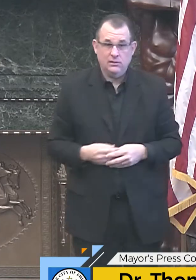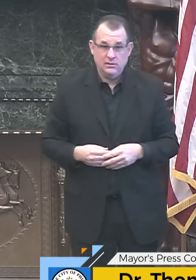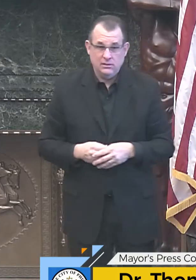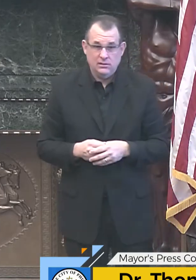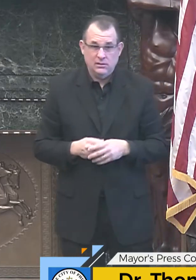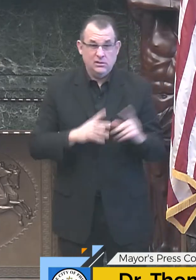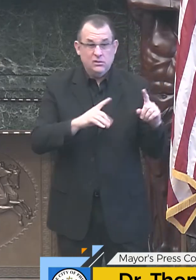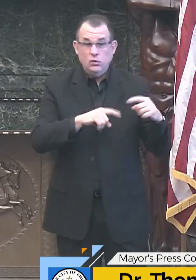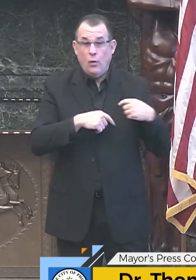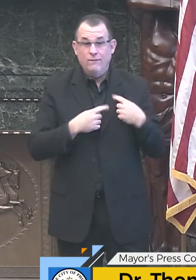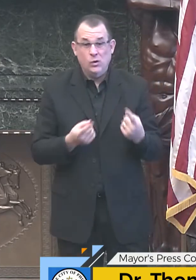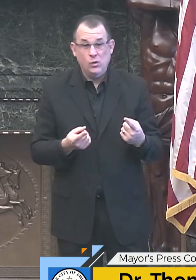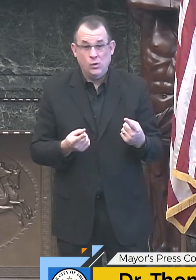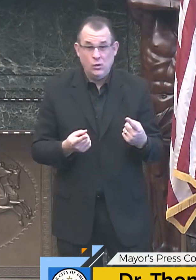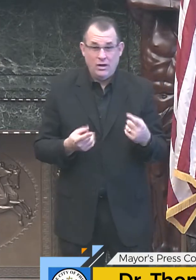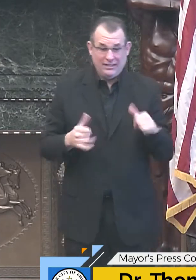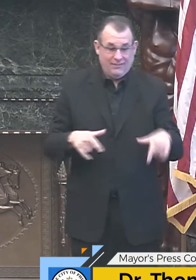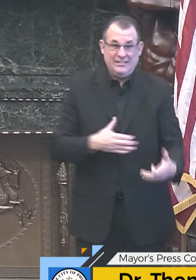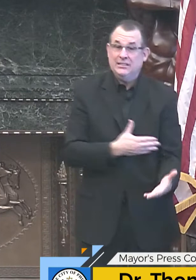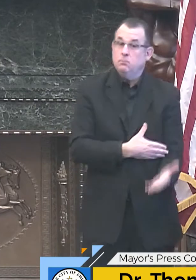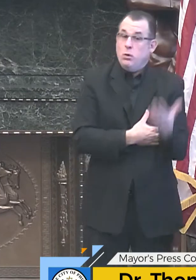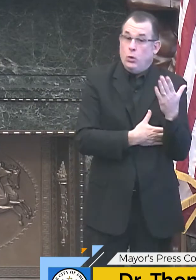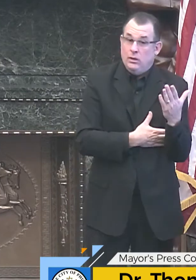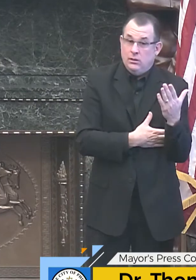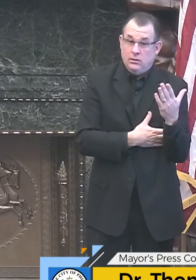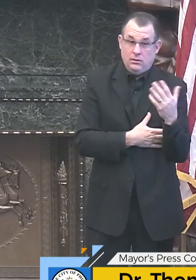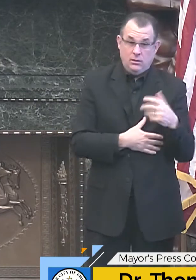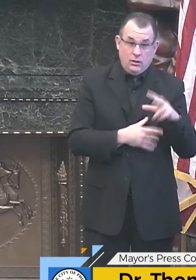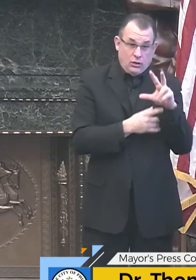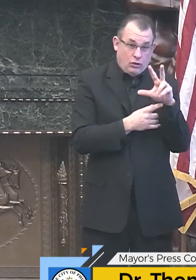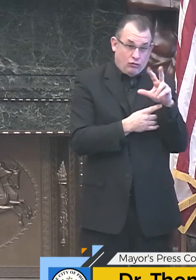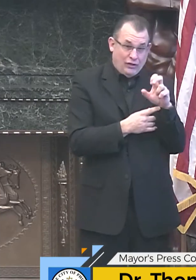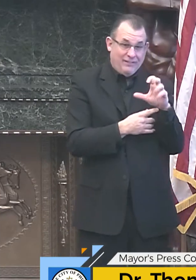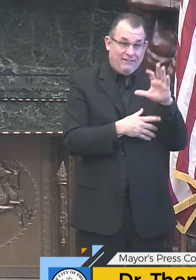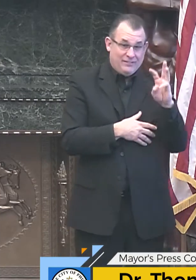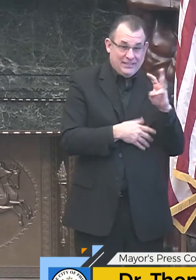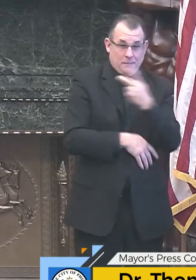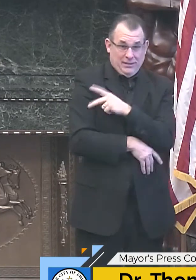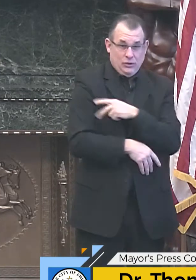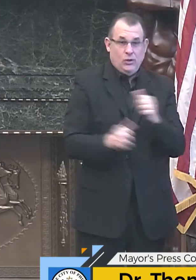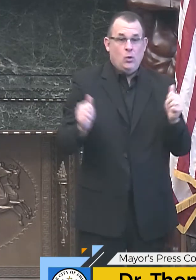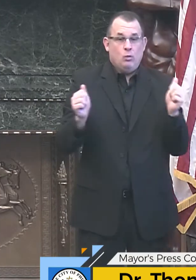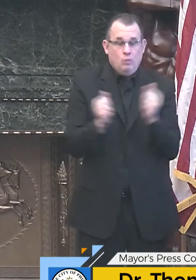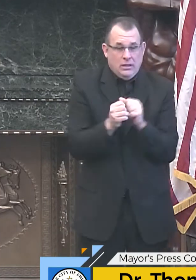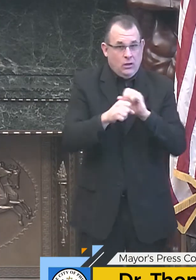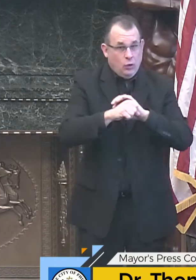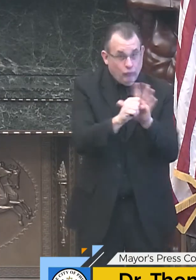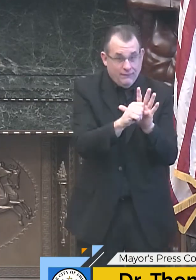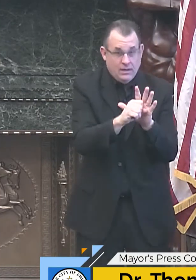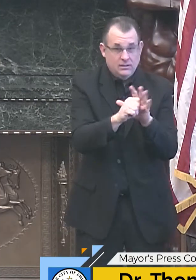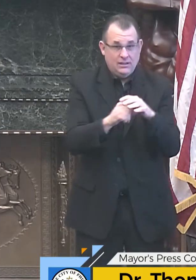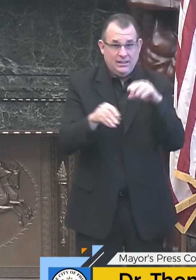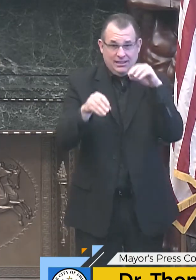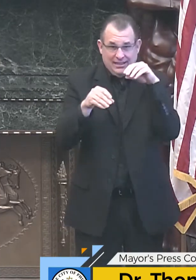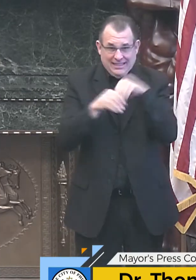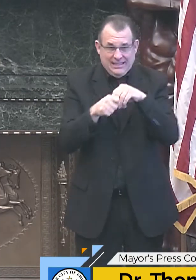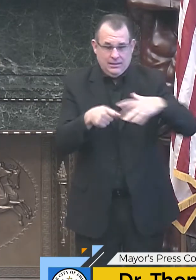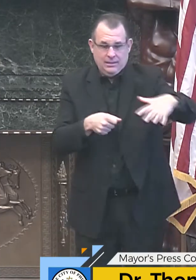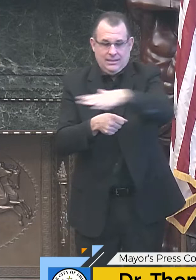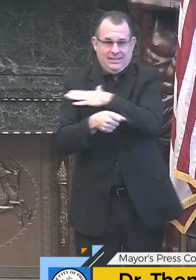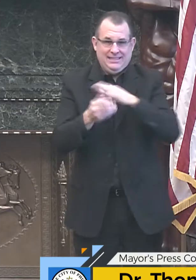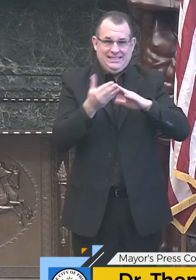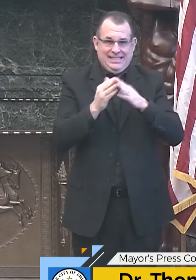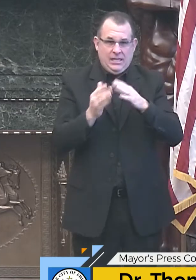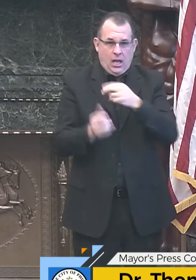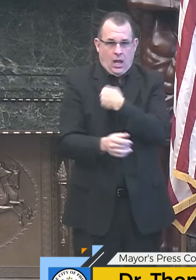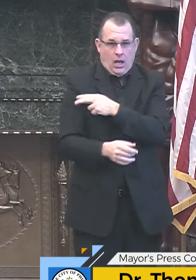far, as of this morning, there were 356 patients with this infection reported in city hospitals, and a total